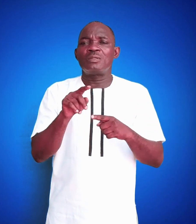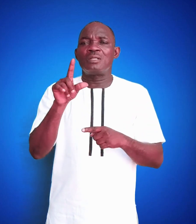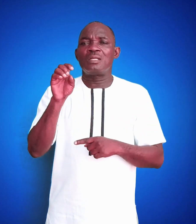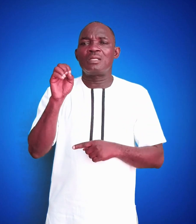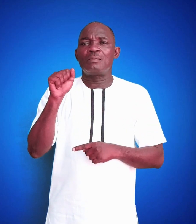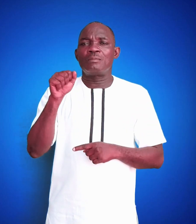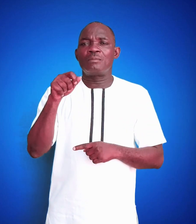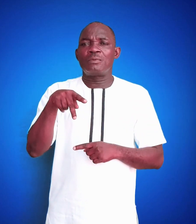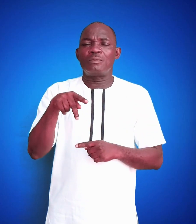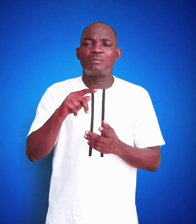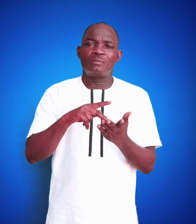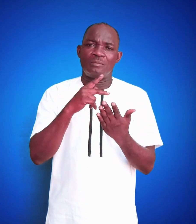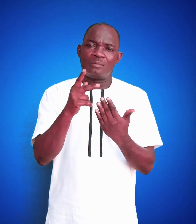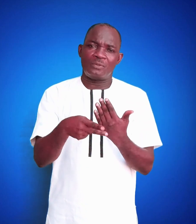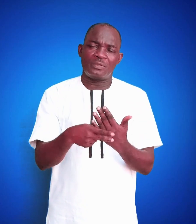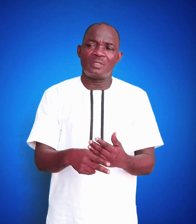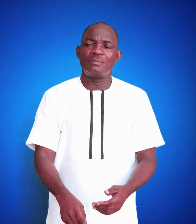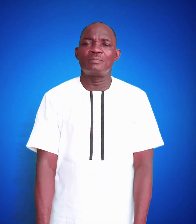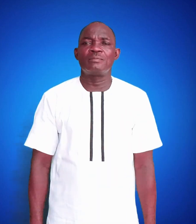LEAP program.